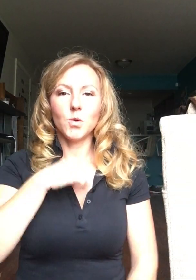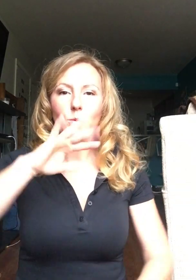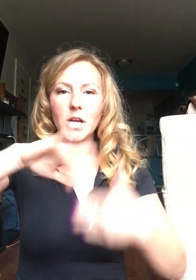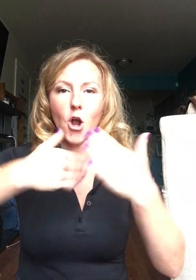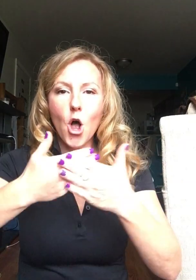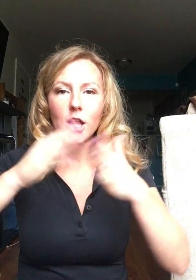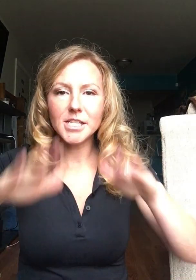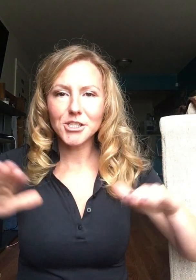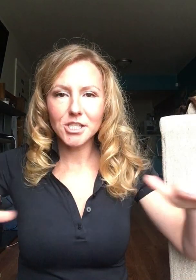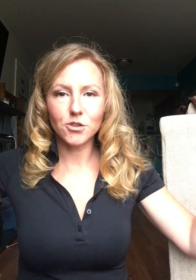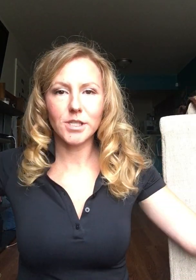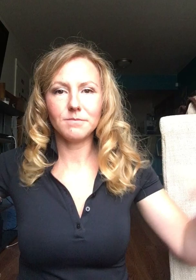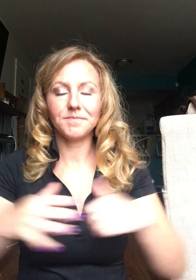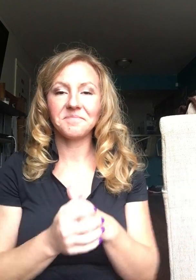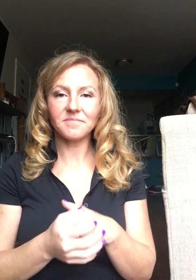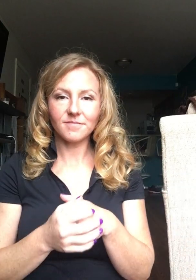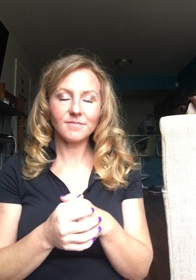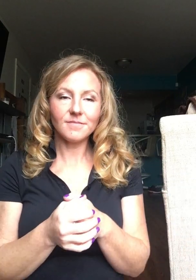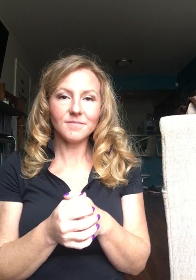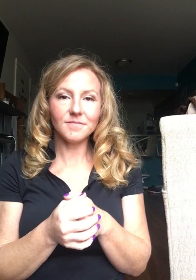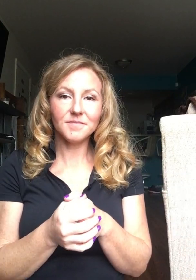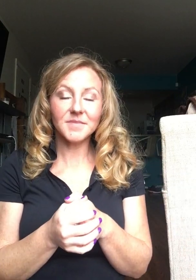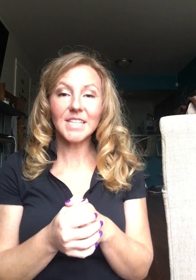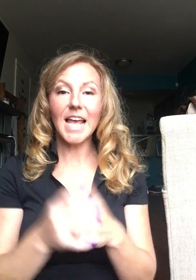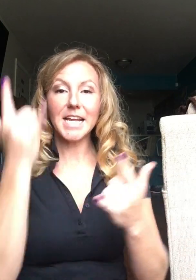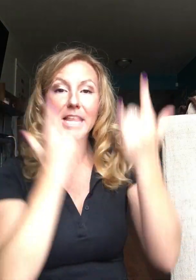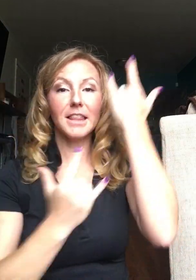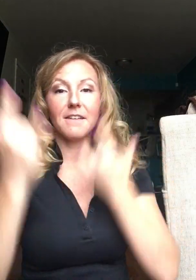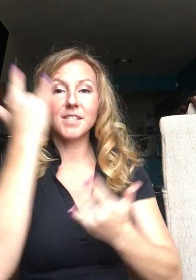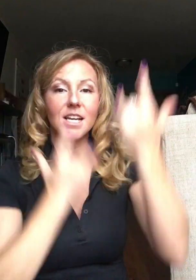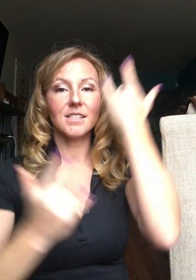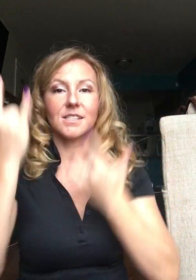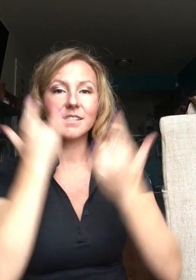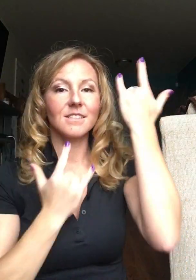we are all his children, and he loves us